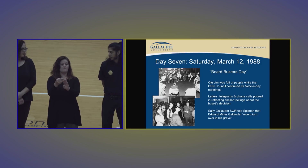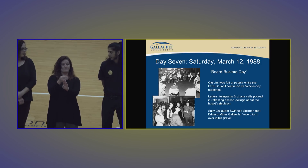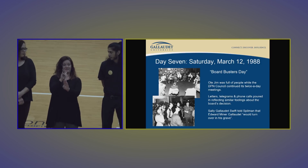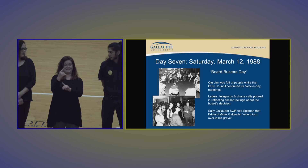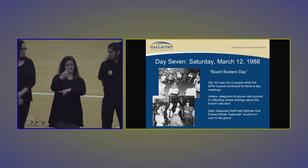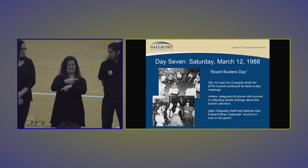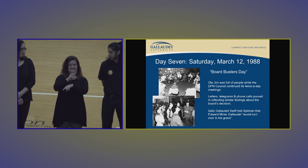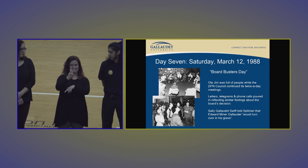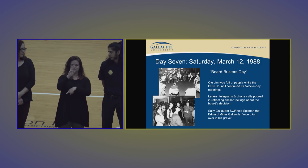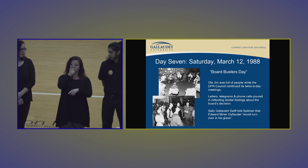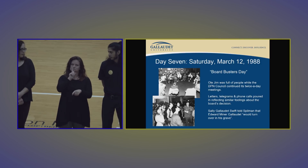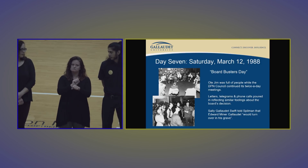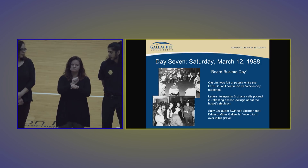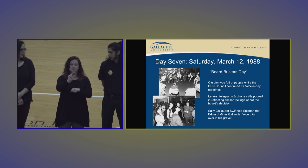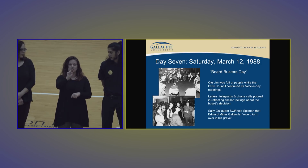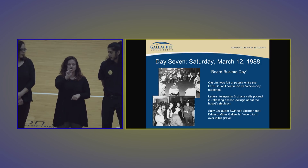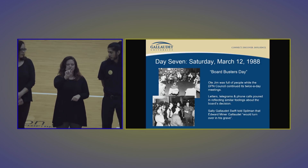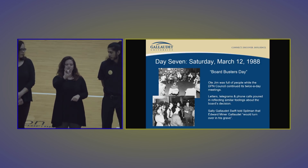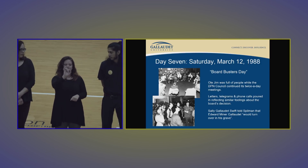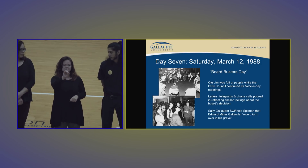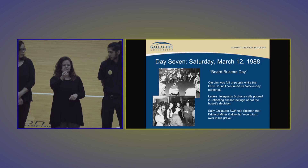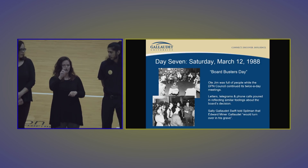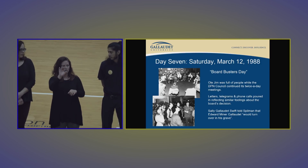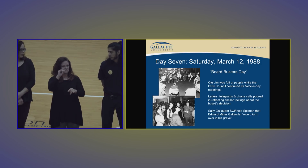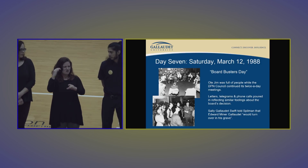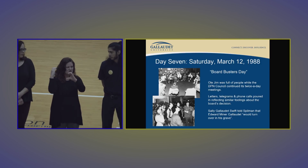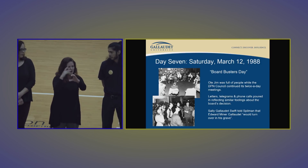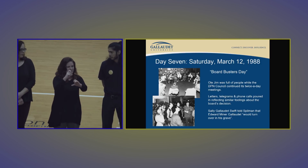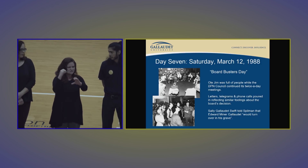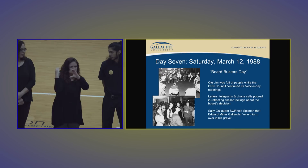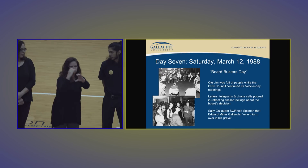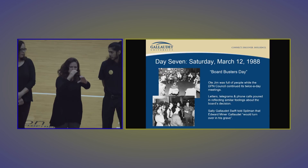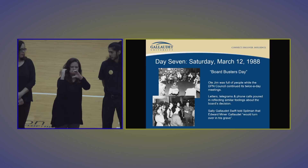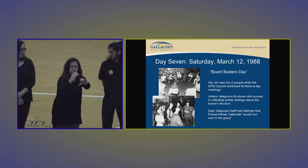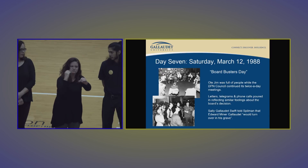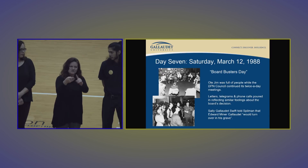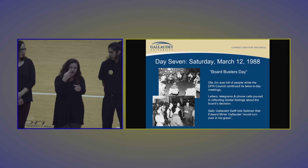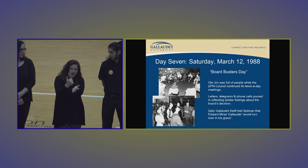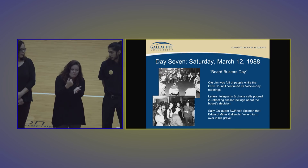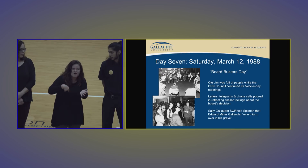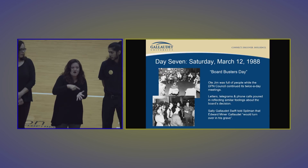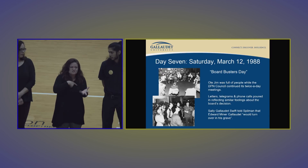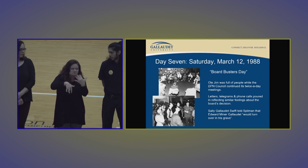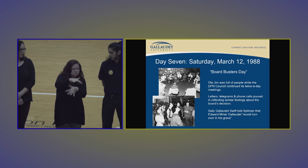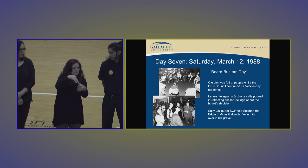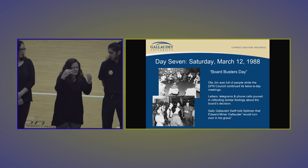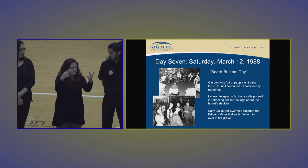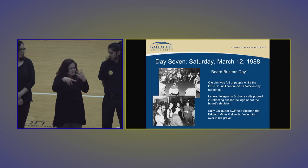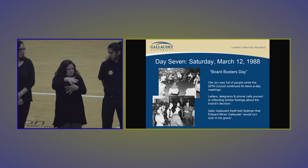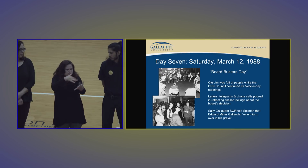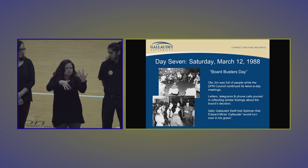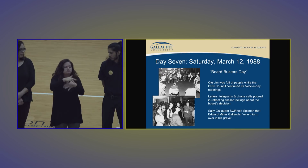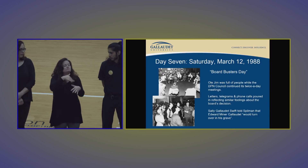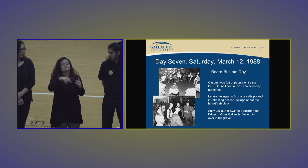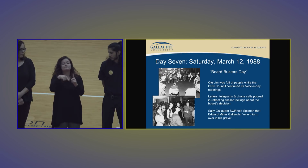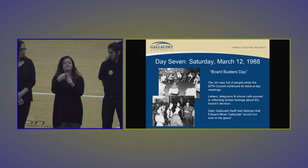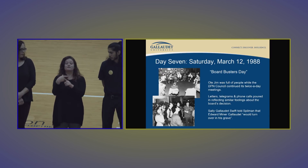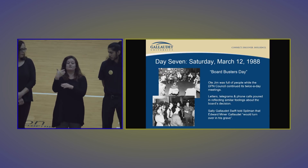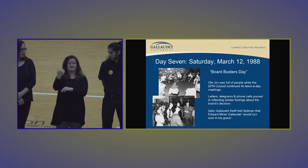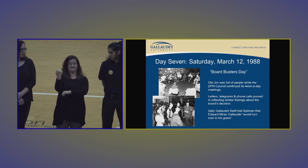Day 7 dawned, and prior to that, NTID and RIT had bused other students